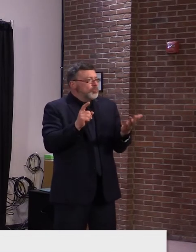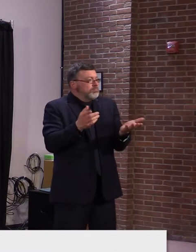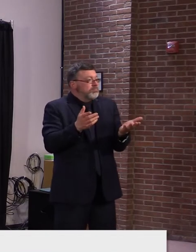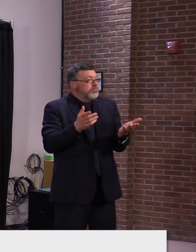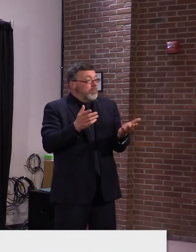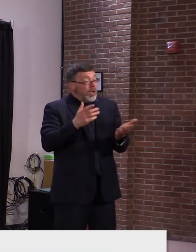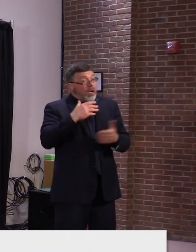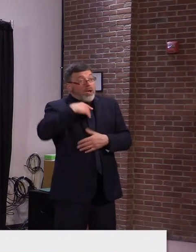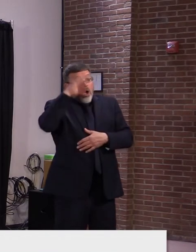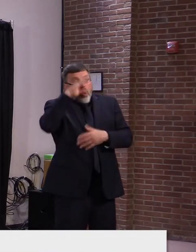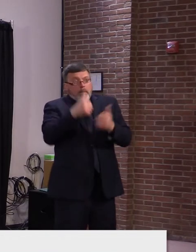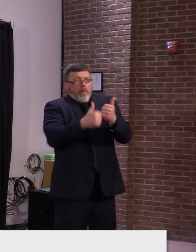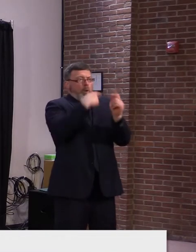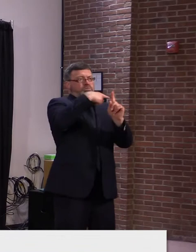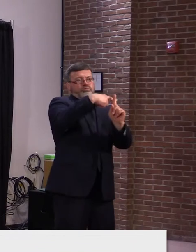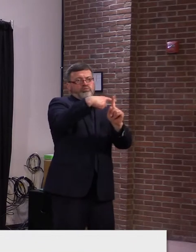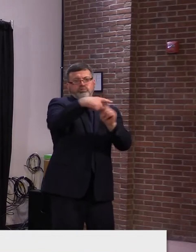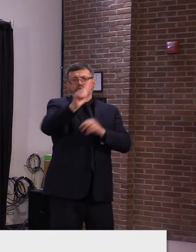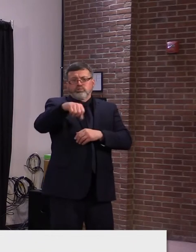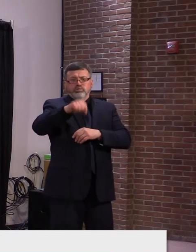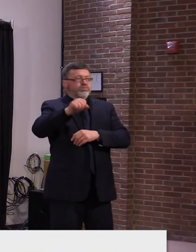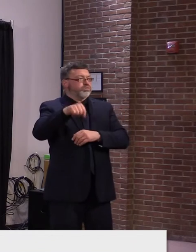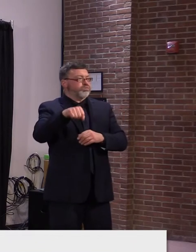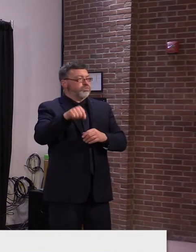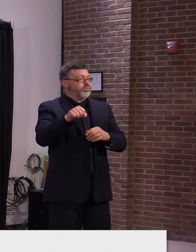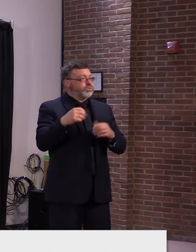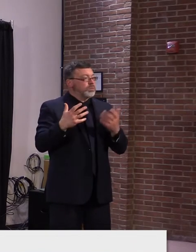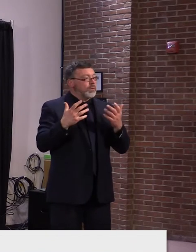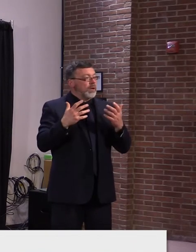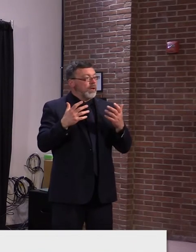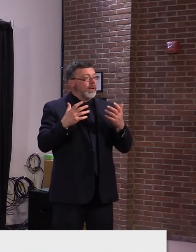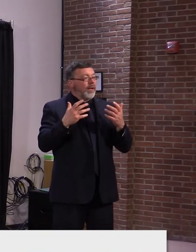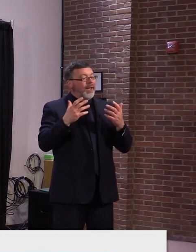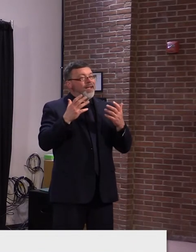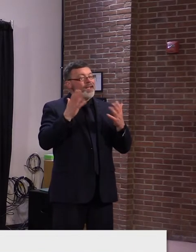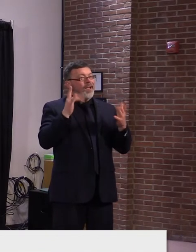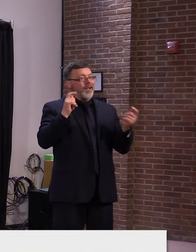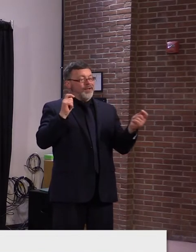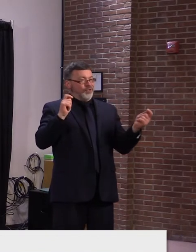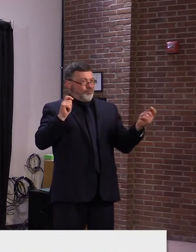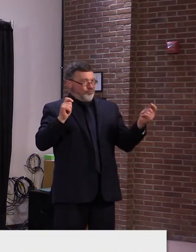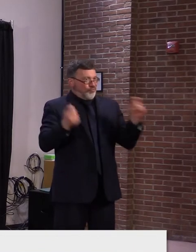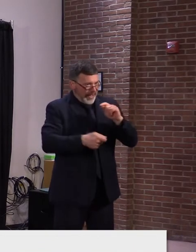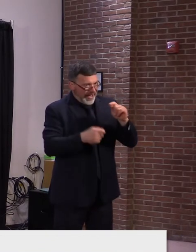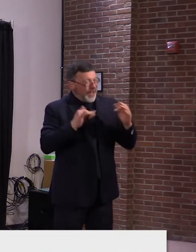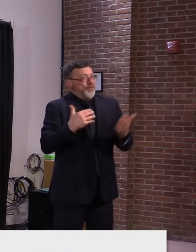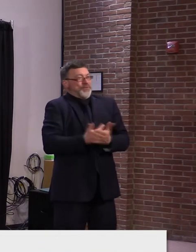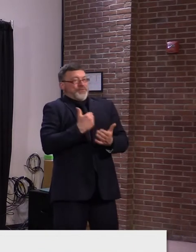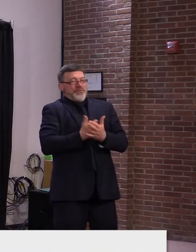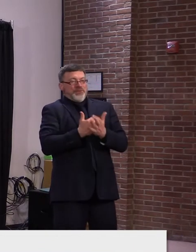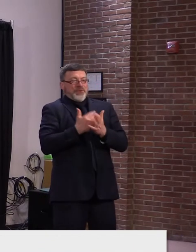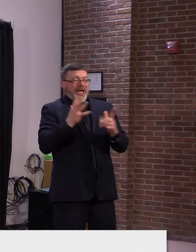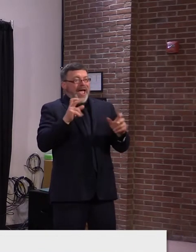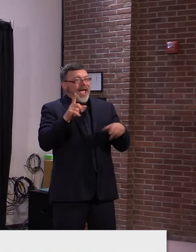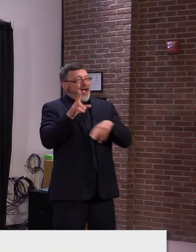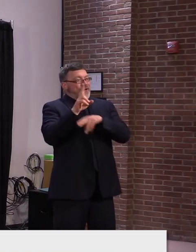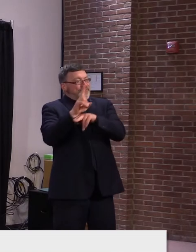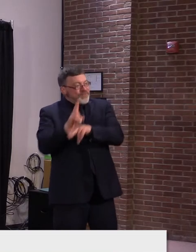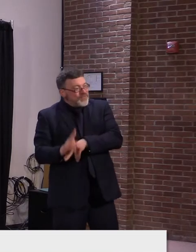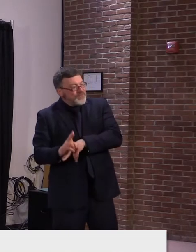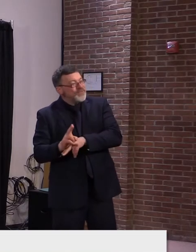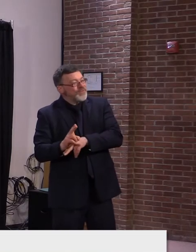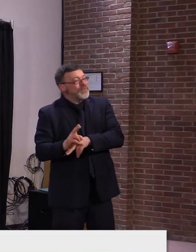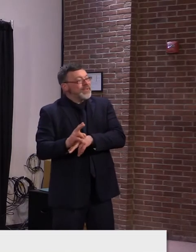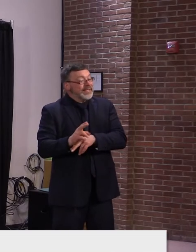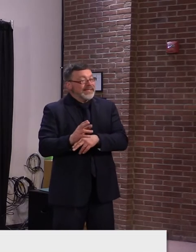kids are getting acclimated to seeing their friends again after 2 years of not seeing their